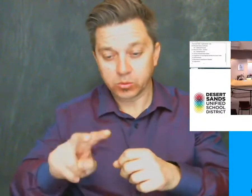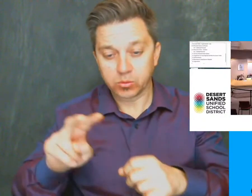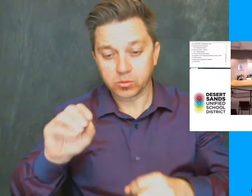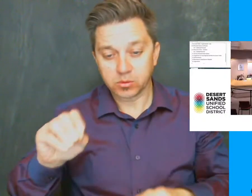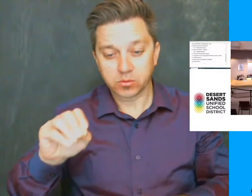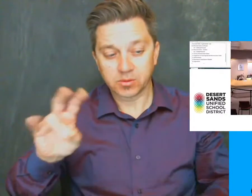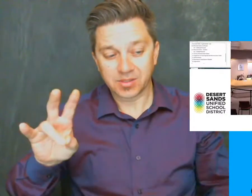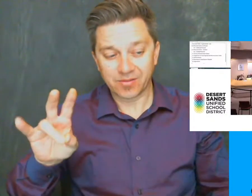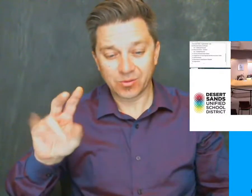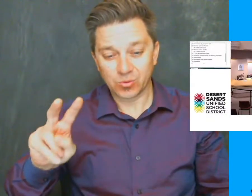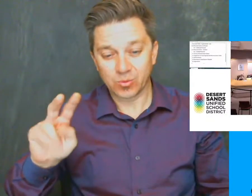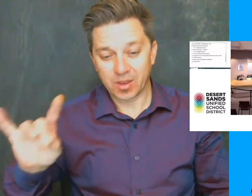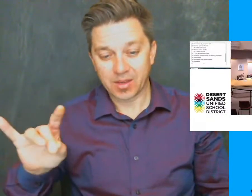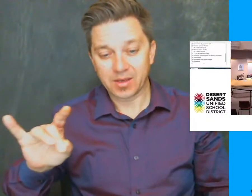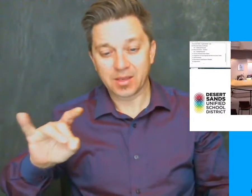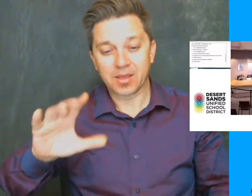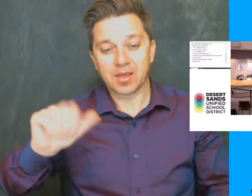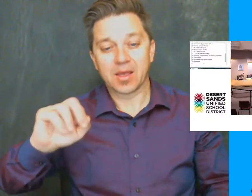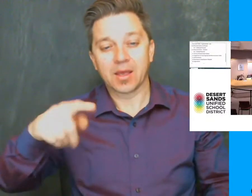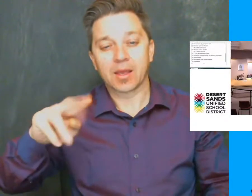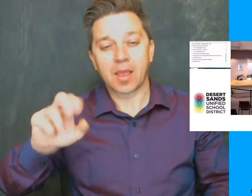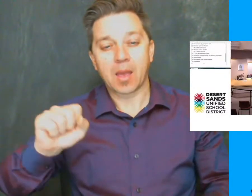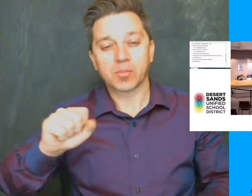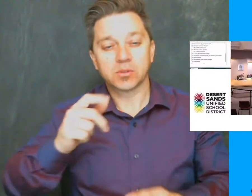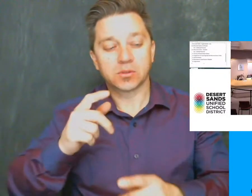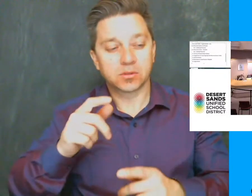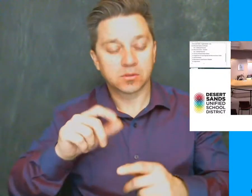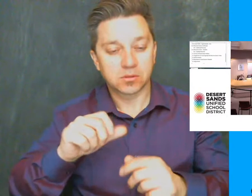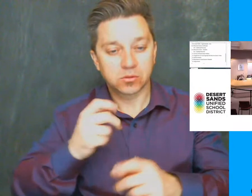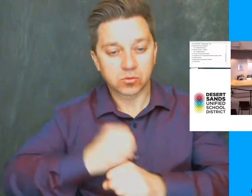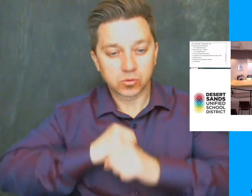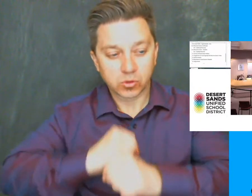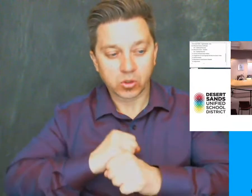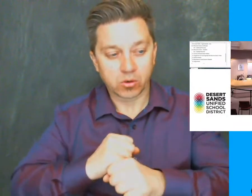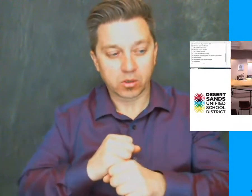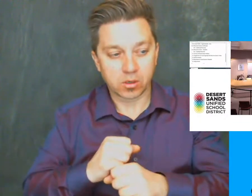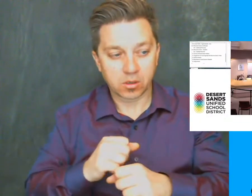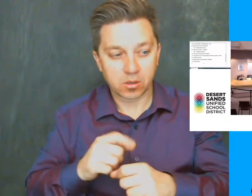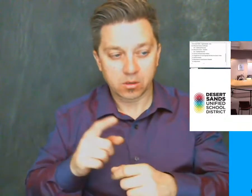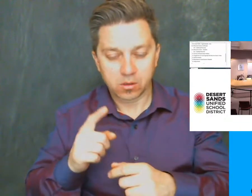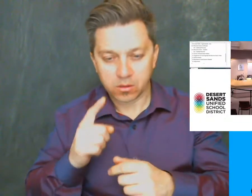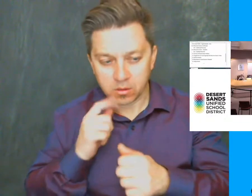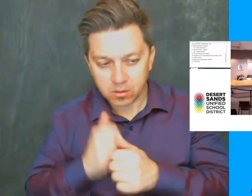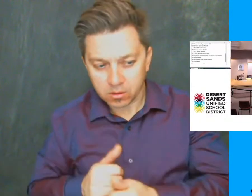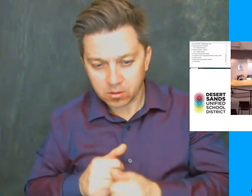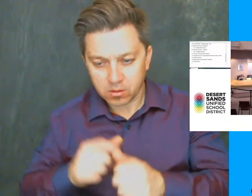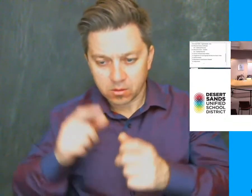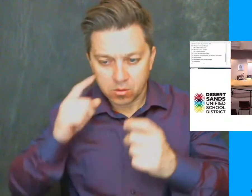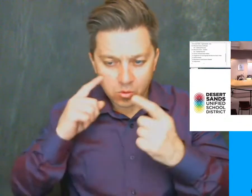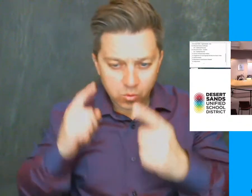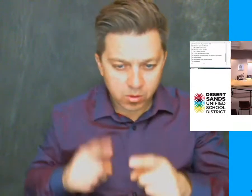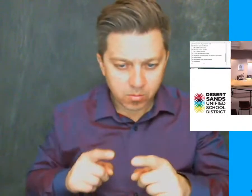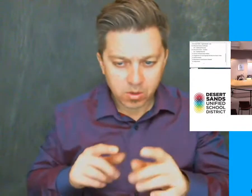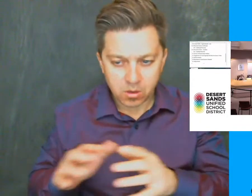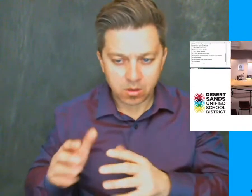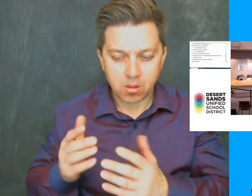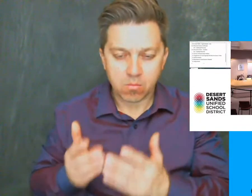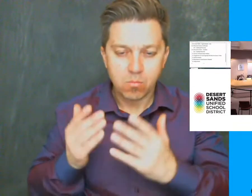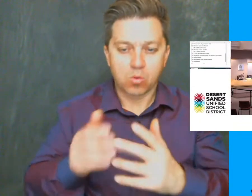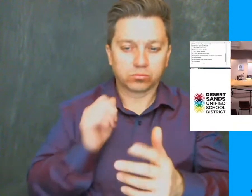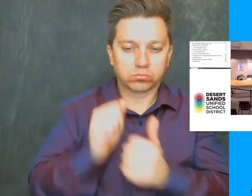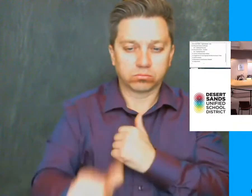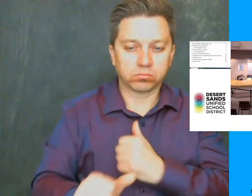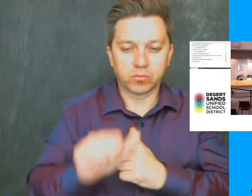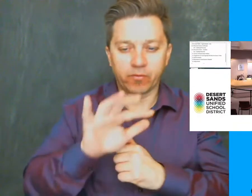220728, campus security agent one, under the terms of a stipulated suspension agreement. This motion carried